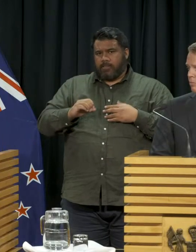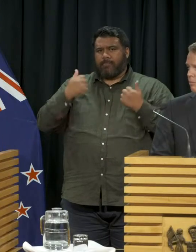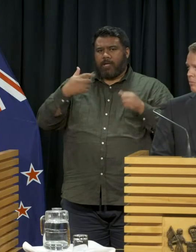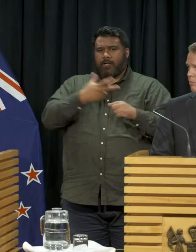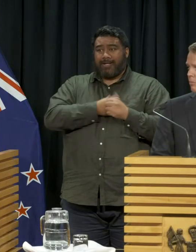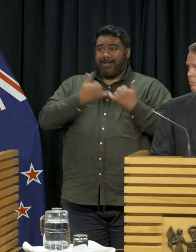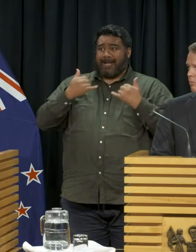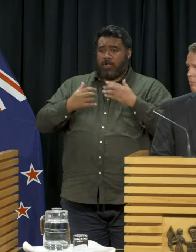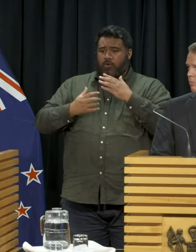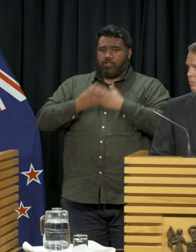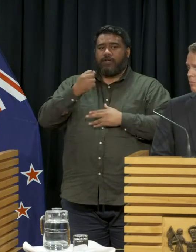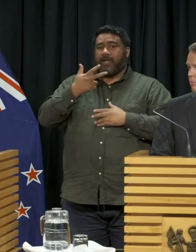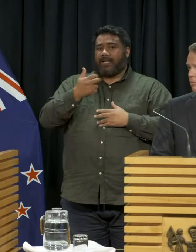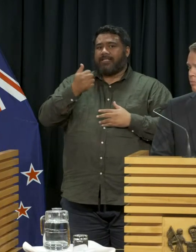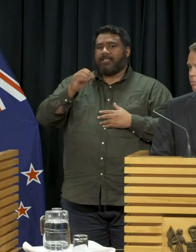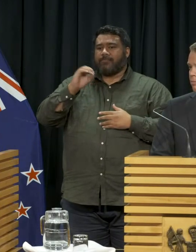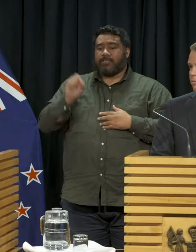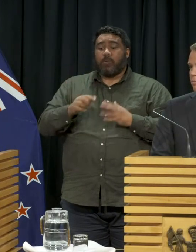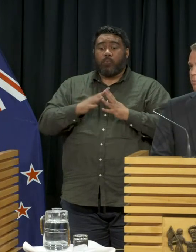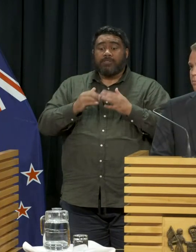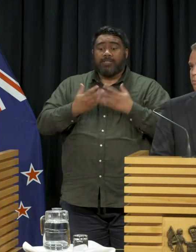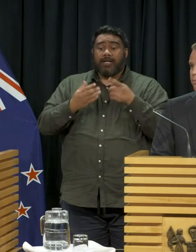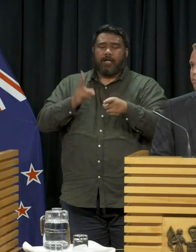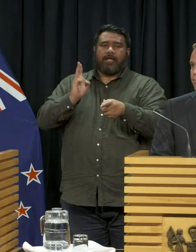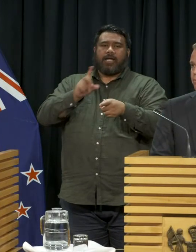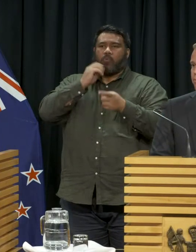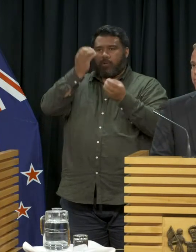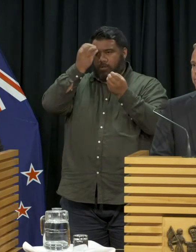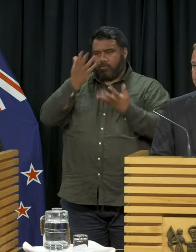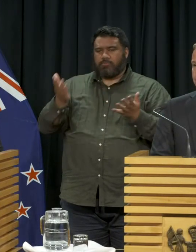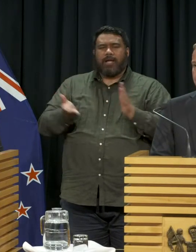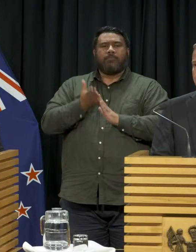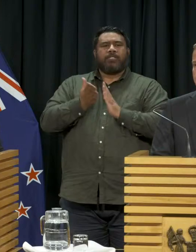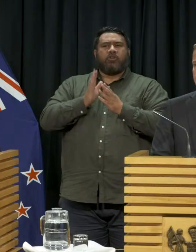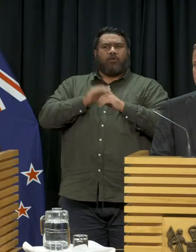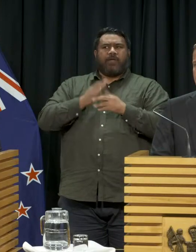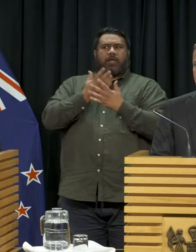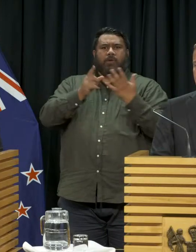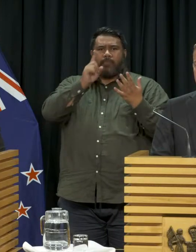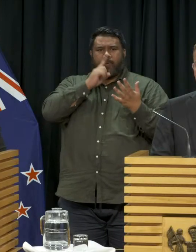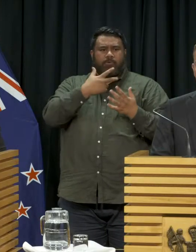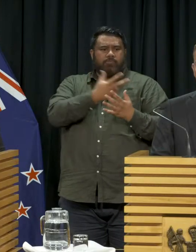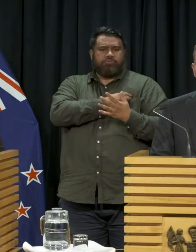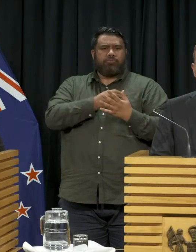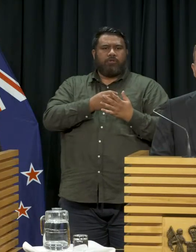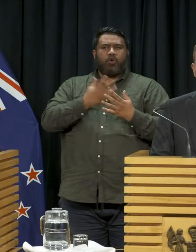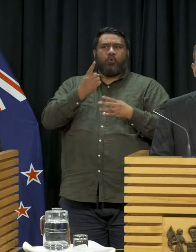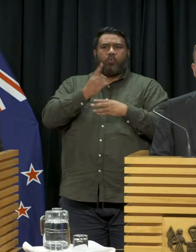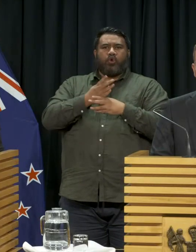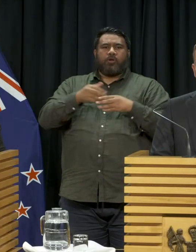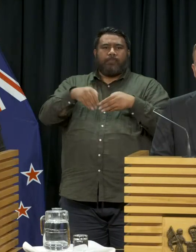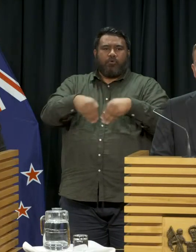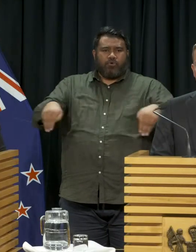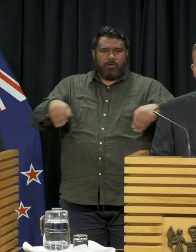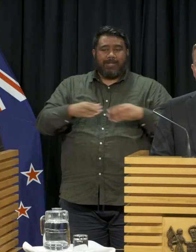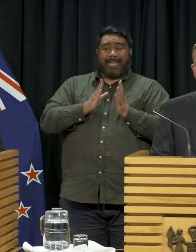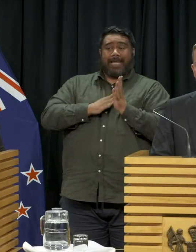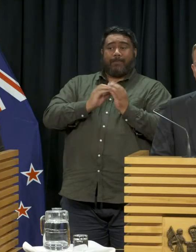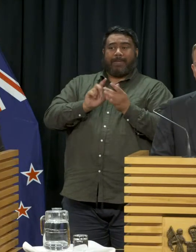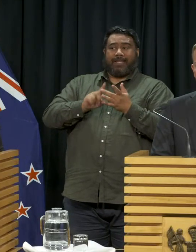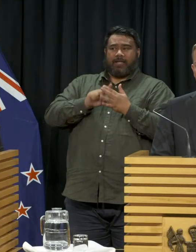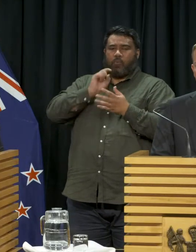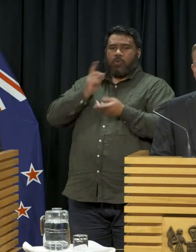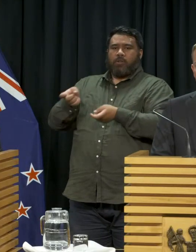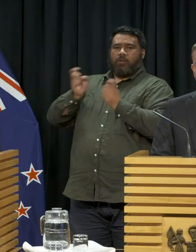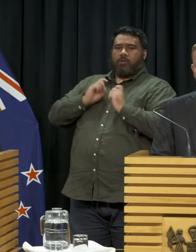at 86%. On Wednesday we'll provide another update again on the progress that's being made, and that'll be provided by MB, who has responsibility for